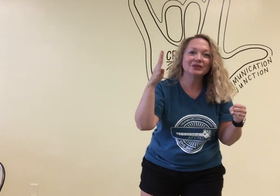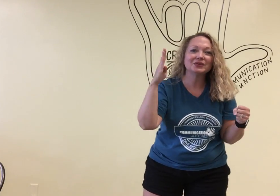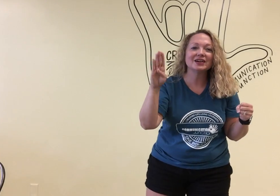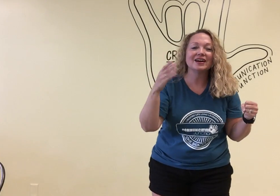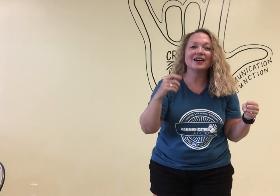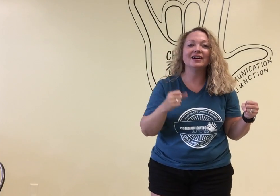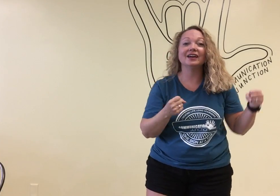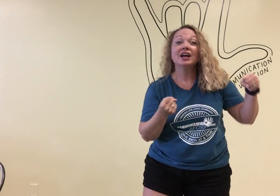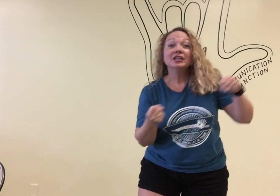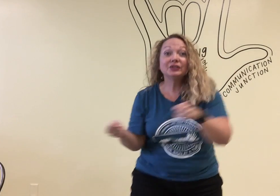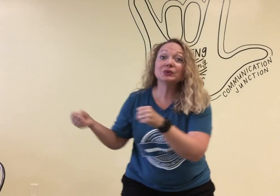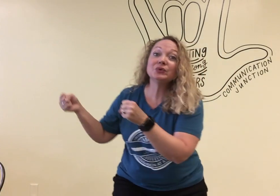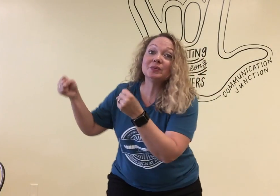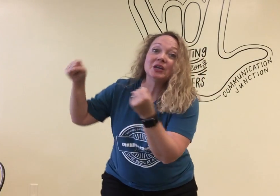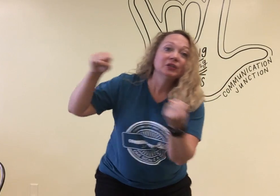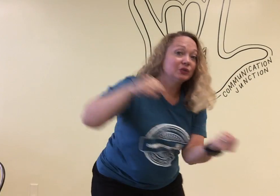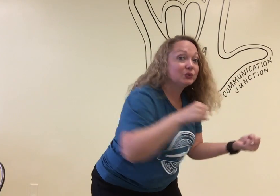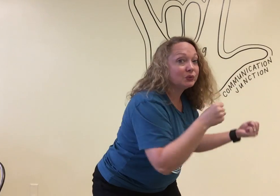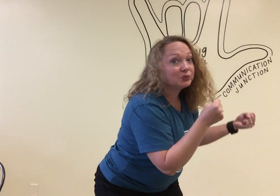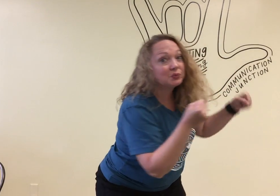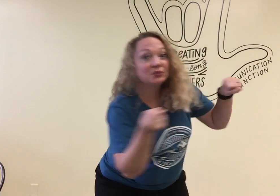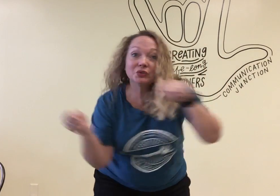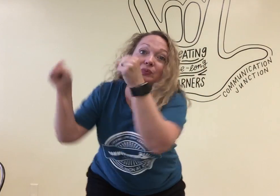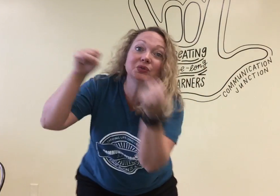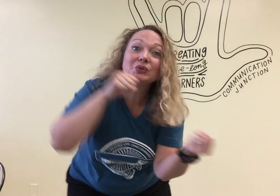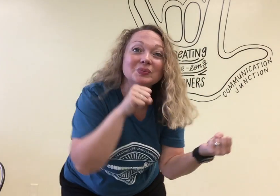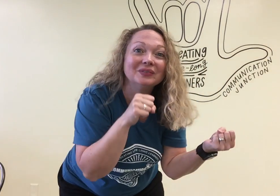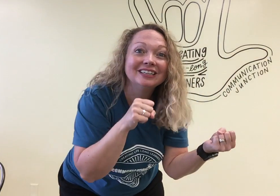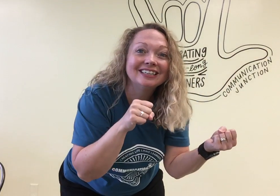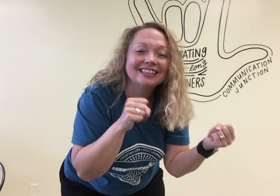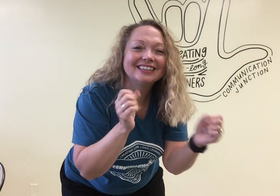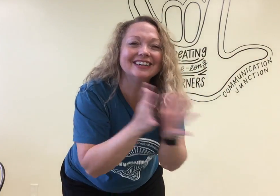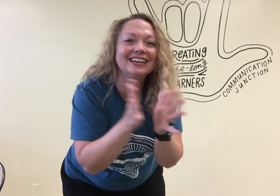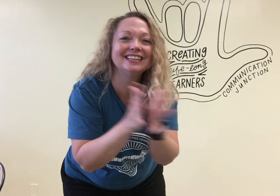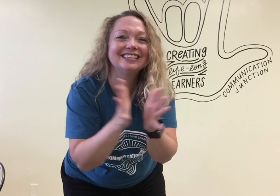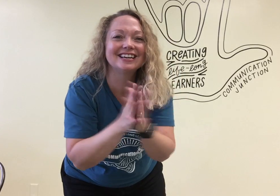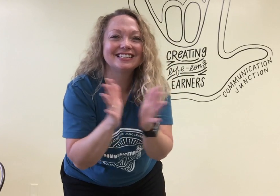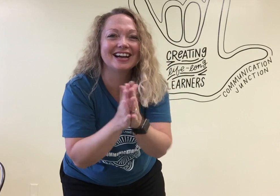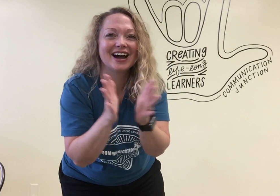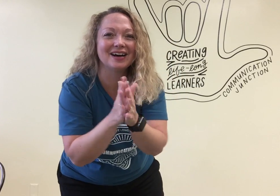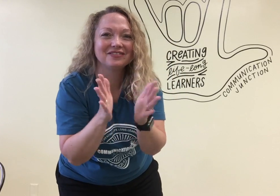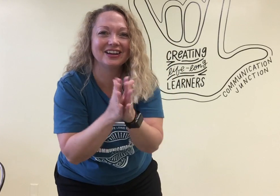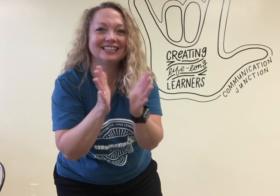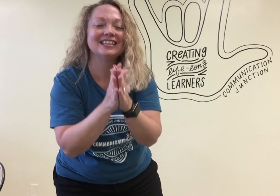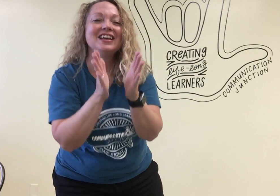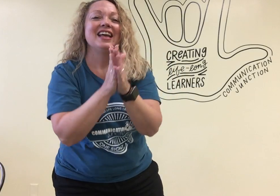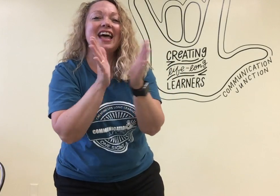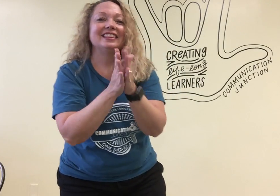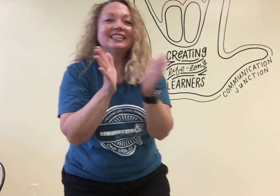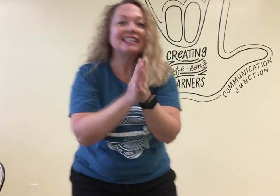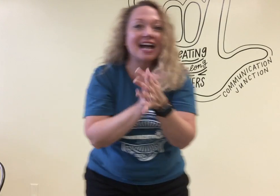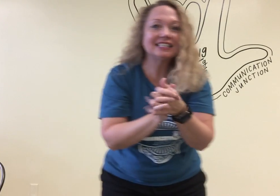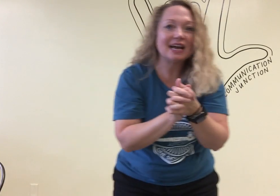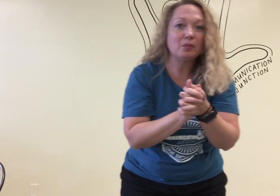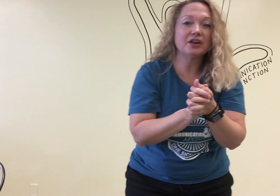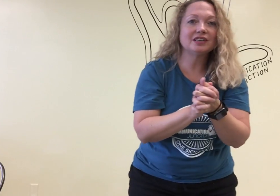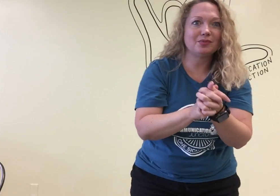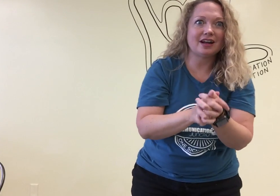blue car, zoom, zoom, zoom, zoom. Good job, friends. And this last time, we're gonna practice